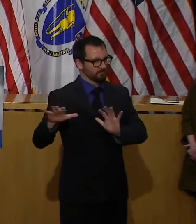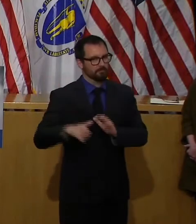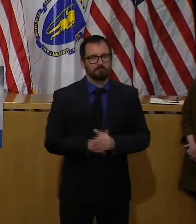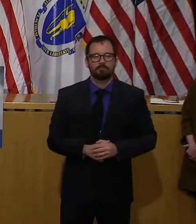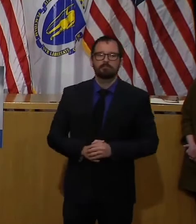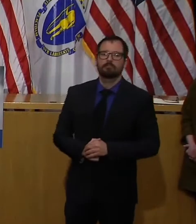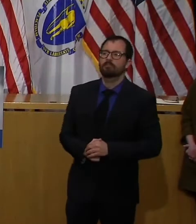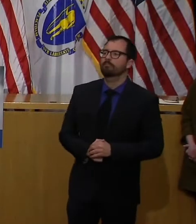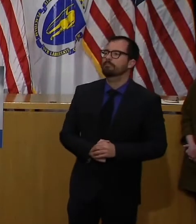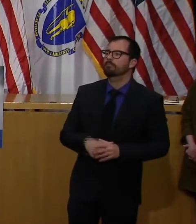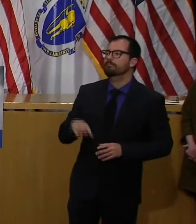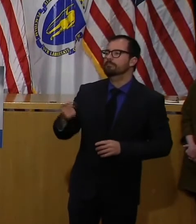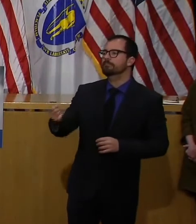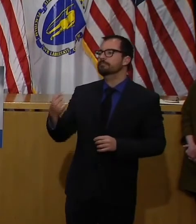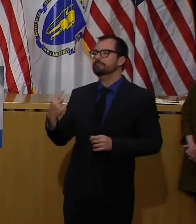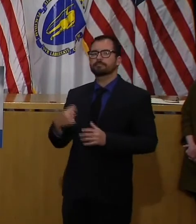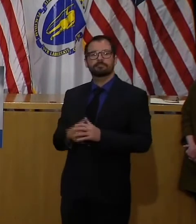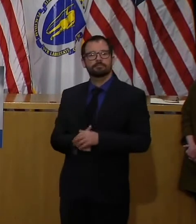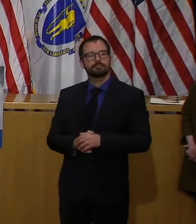shops closed.